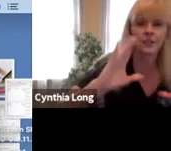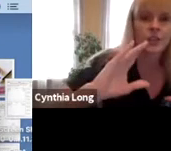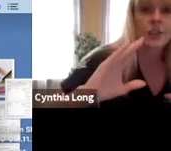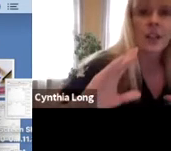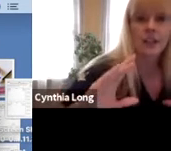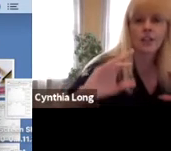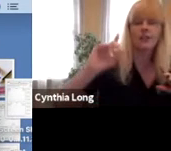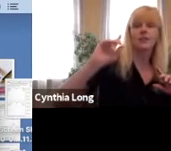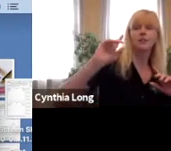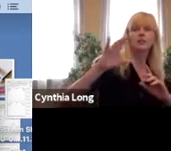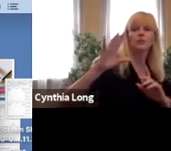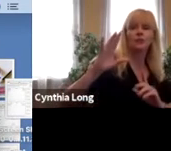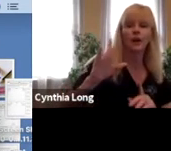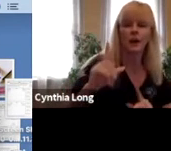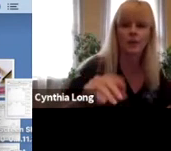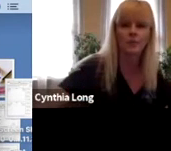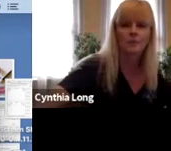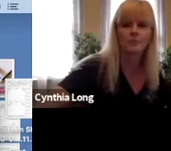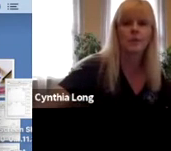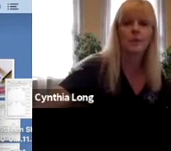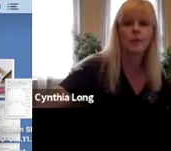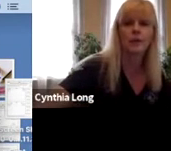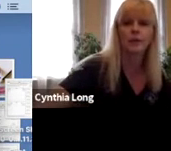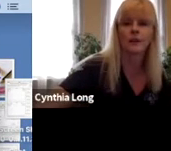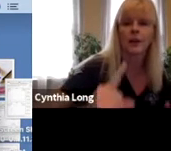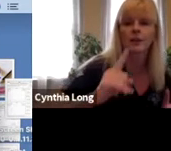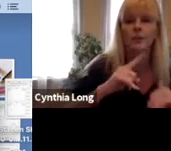deaf teacher, DHH teacher.